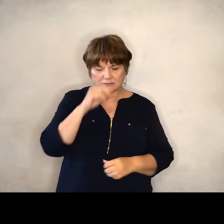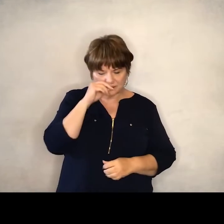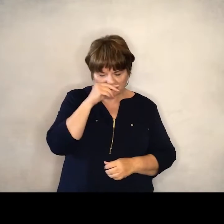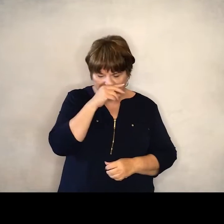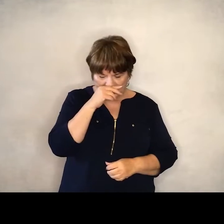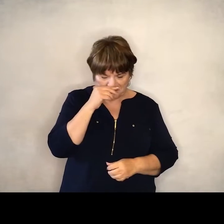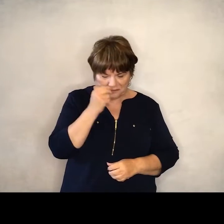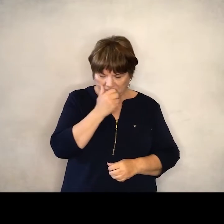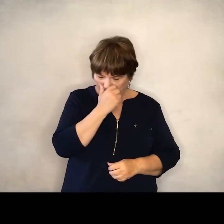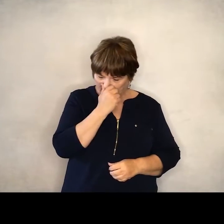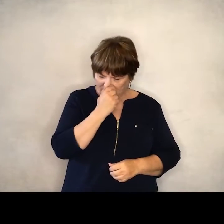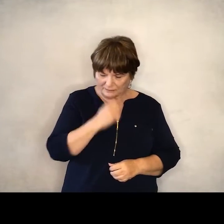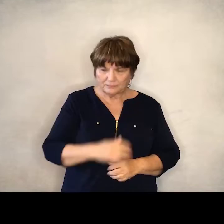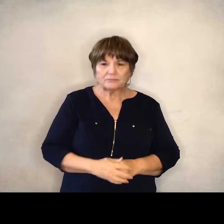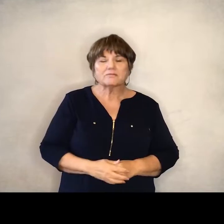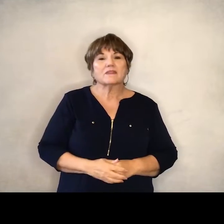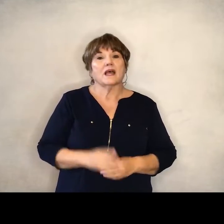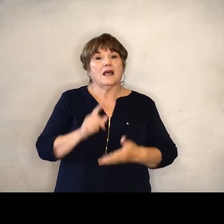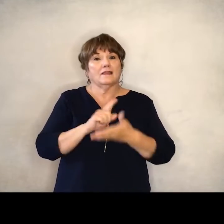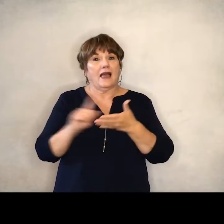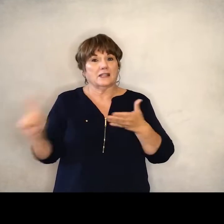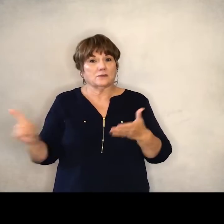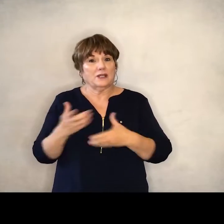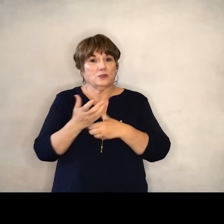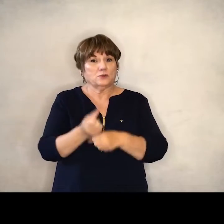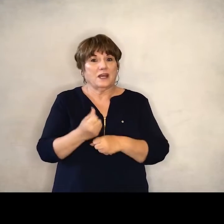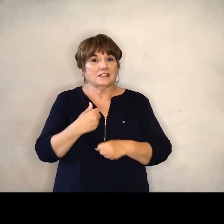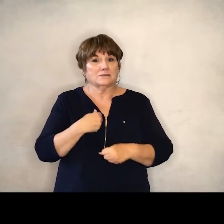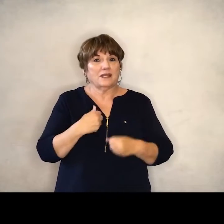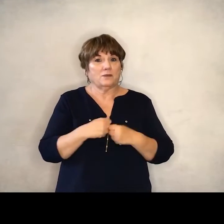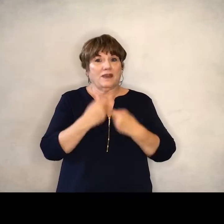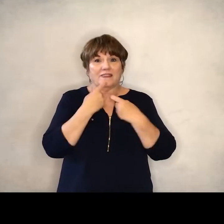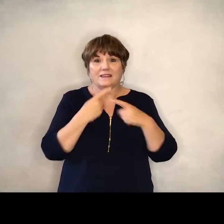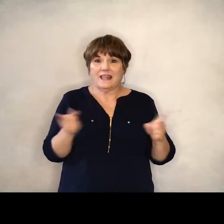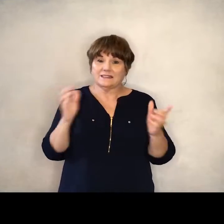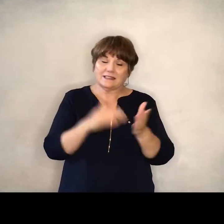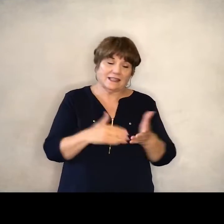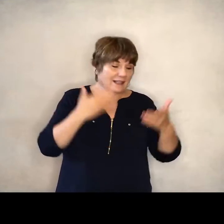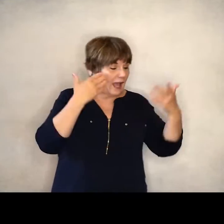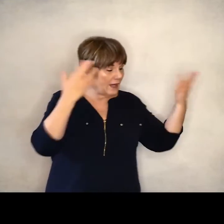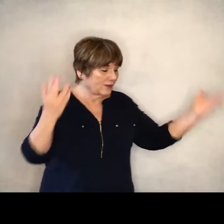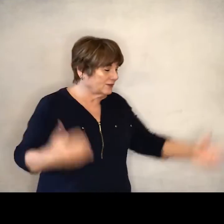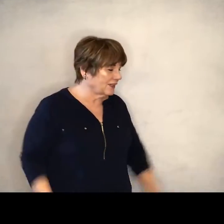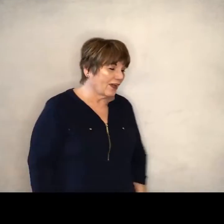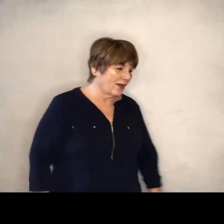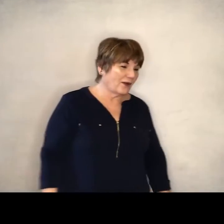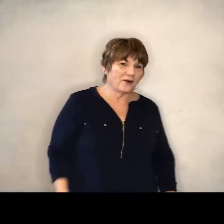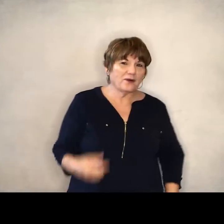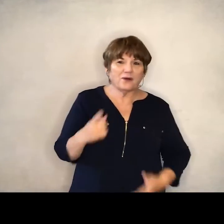After last week, they trusted me with announcements again. I don't know what they were thinking.